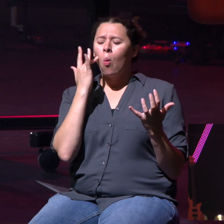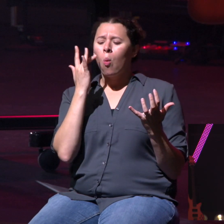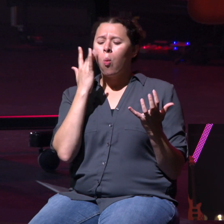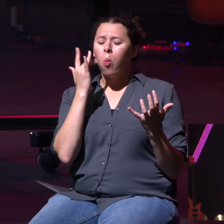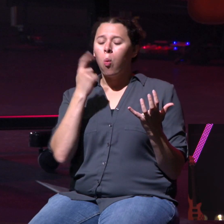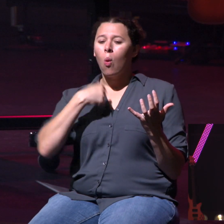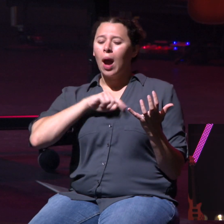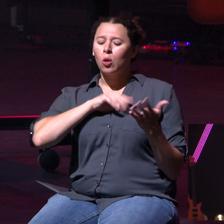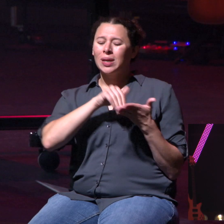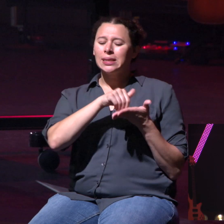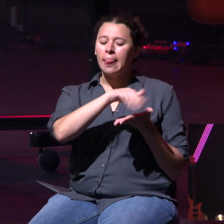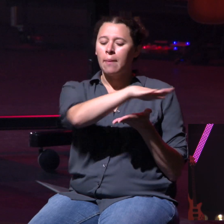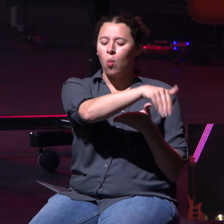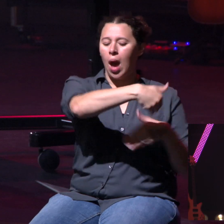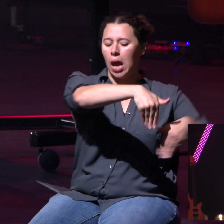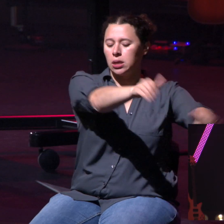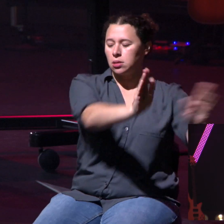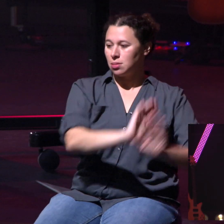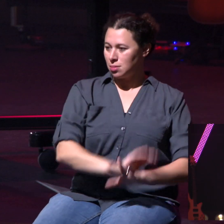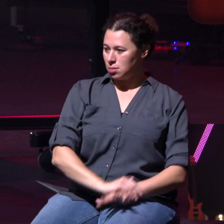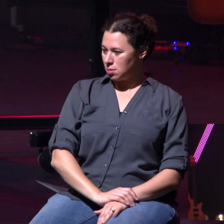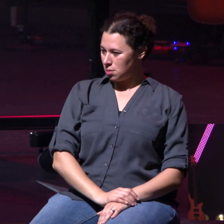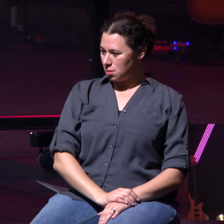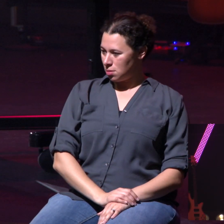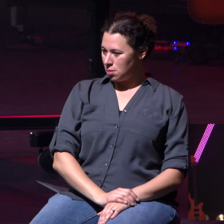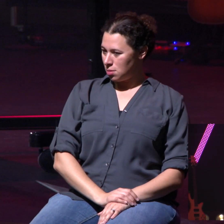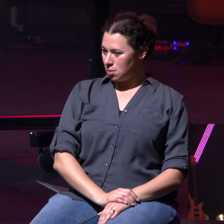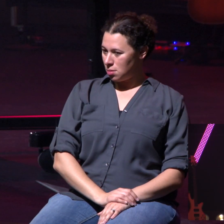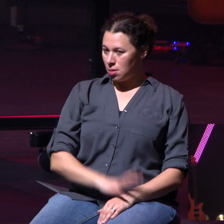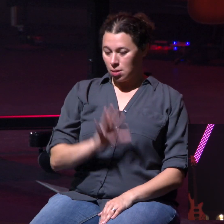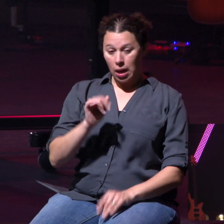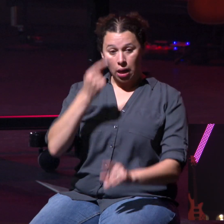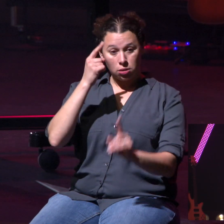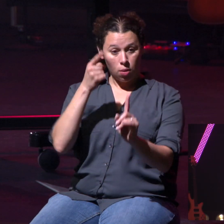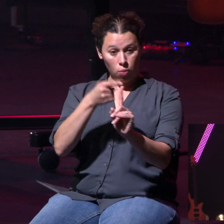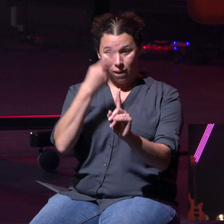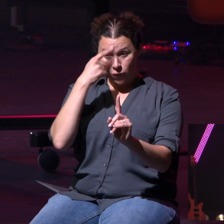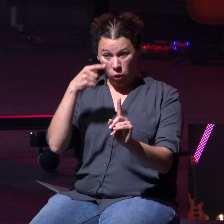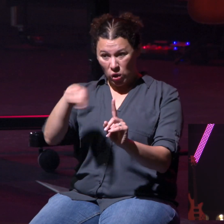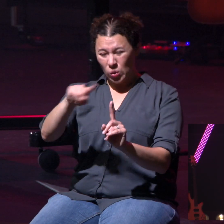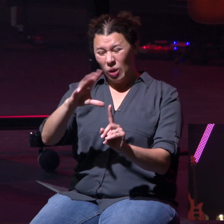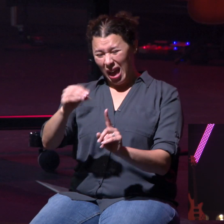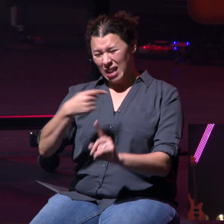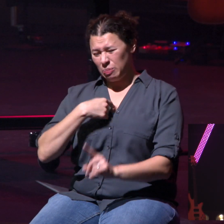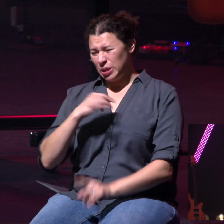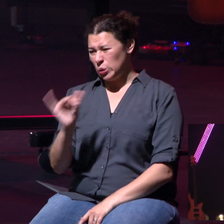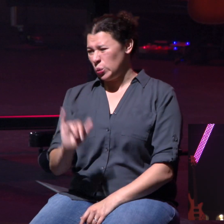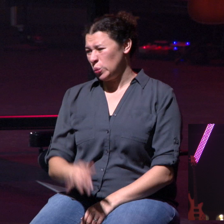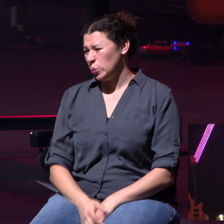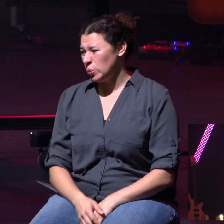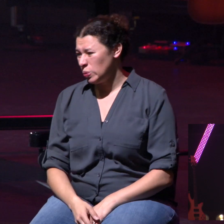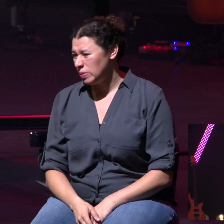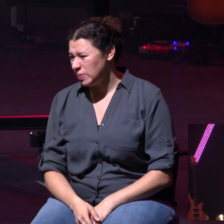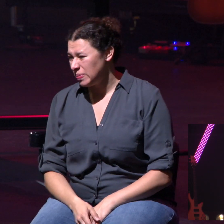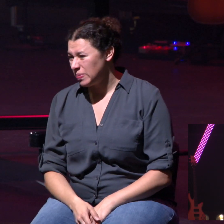is a point that is not just for you, but it's a point that is written for me. In fact, no kidding, this